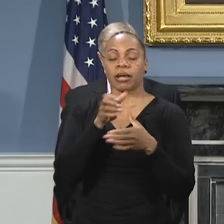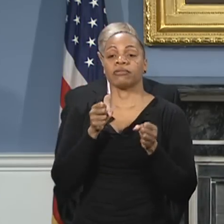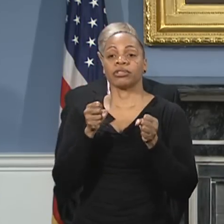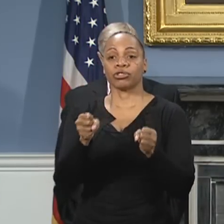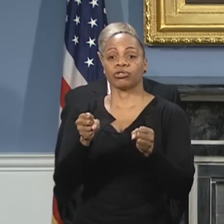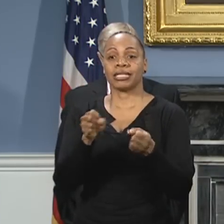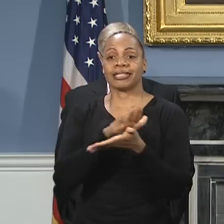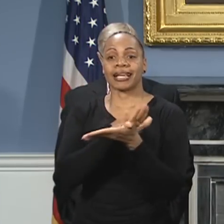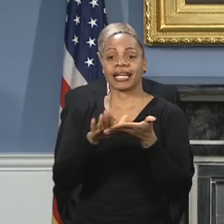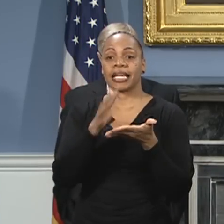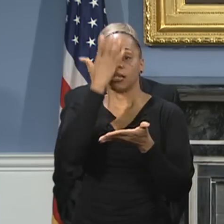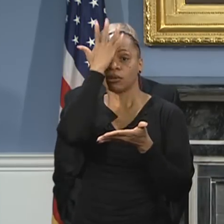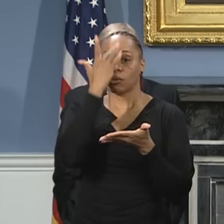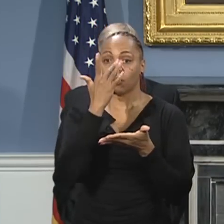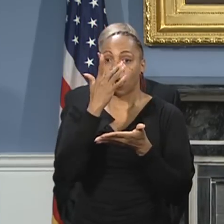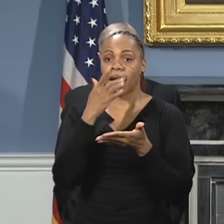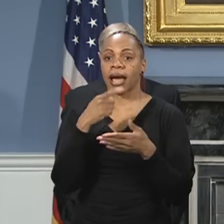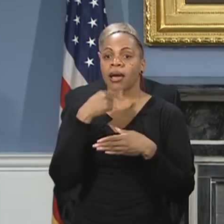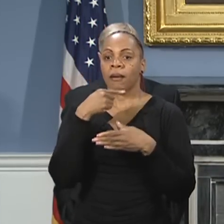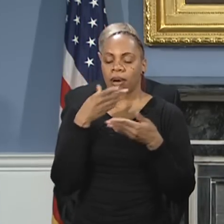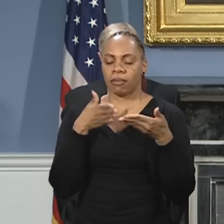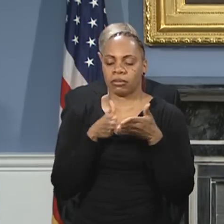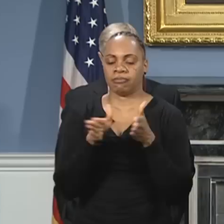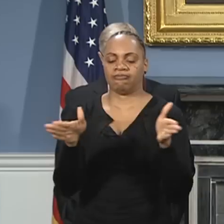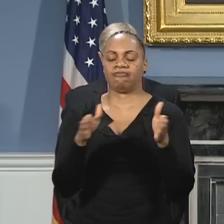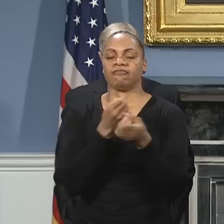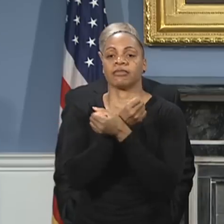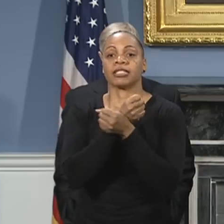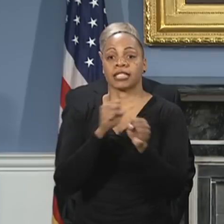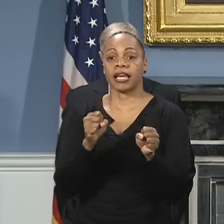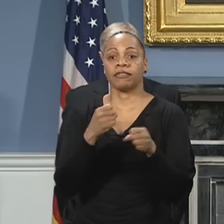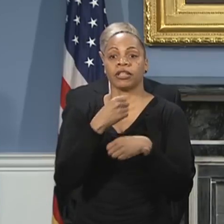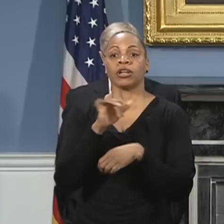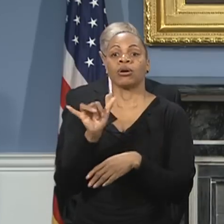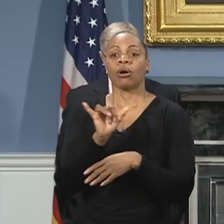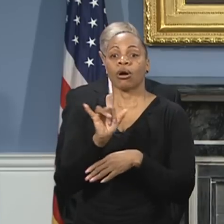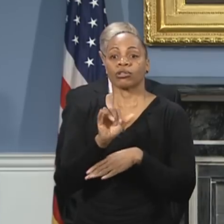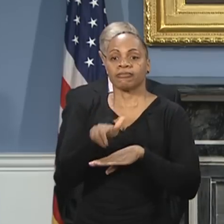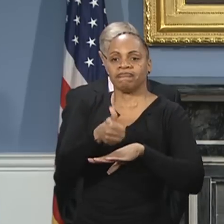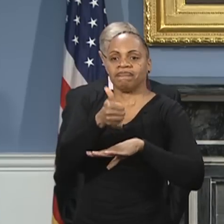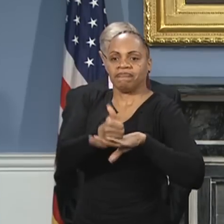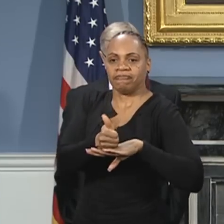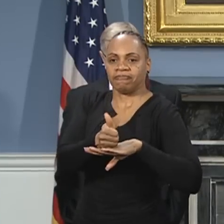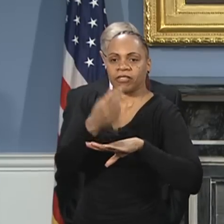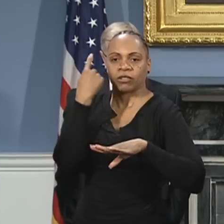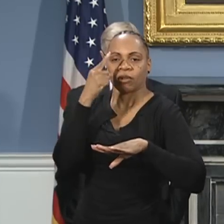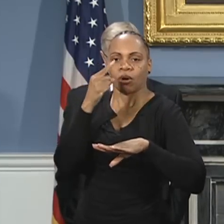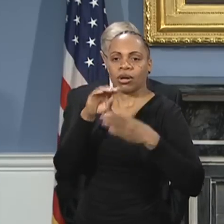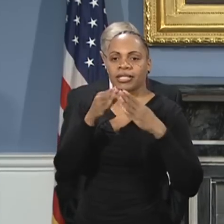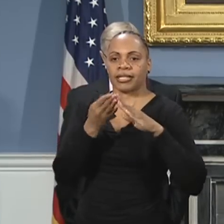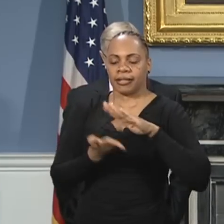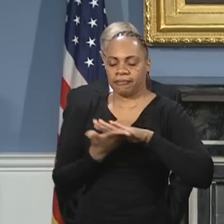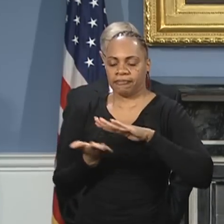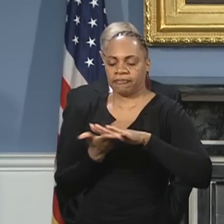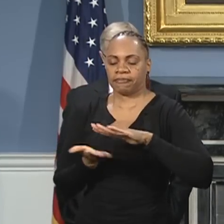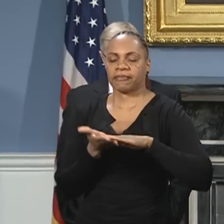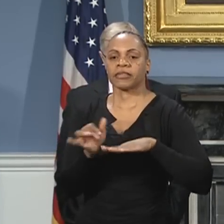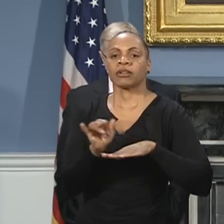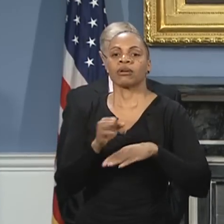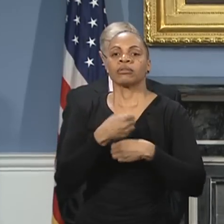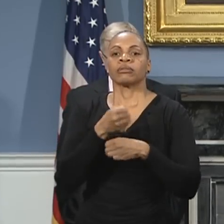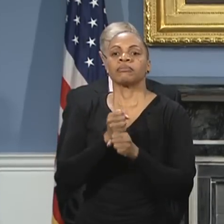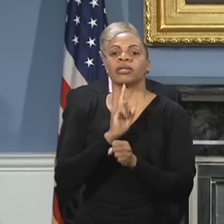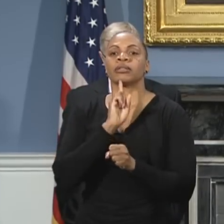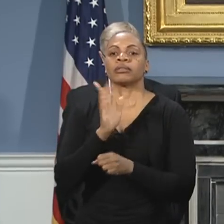safety. That is a matter of being able to make the basics of this city work. If we think about making sure our rush hours go well, for example,